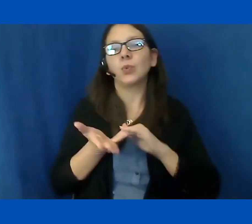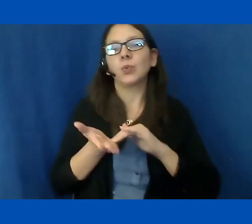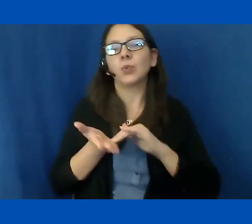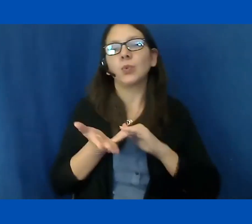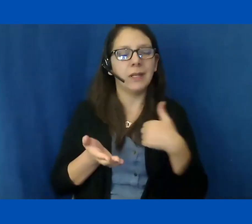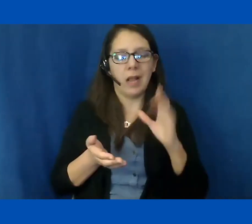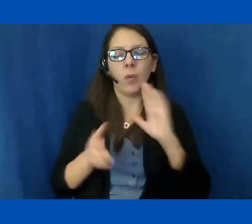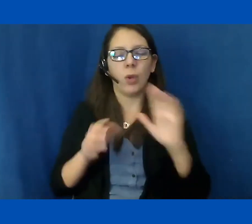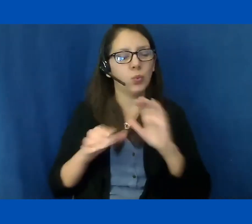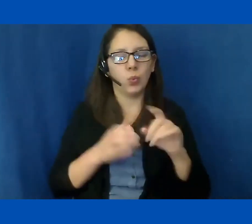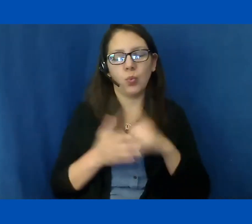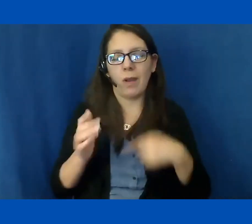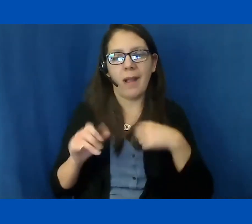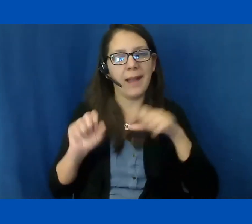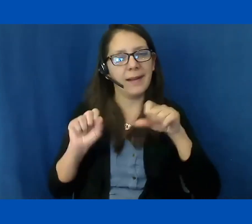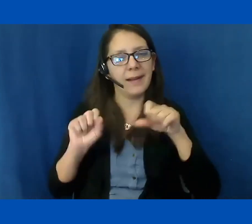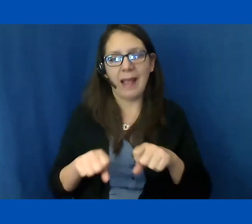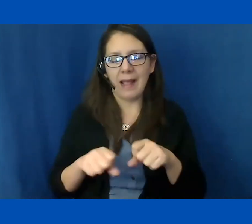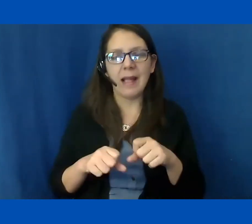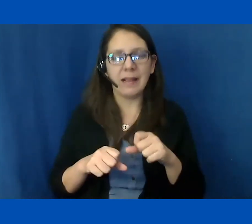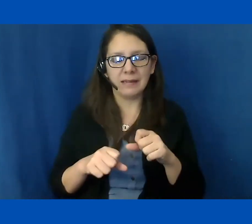can, and so